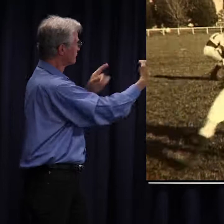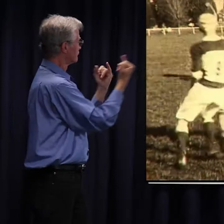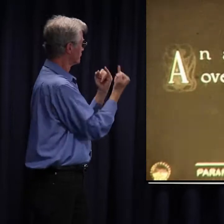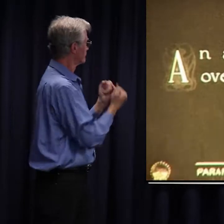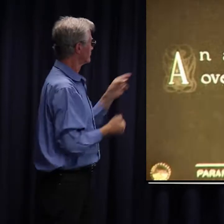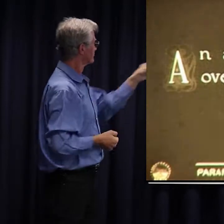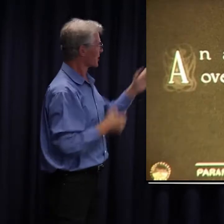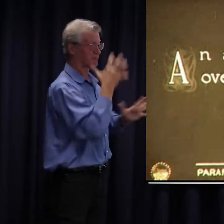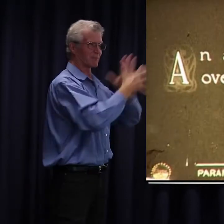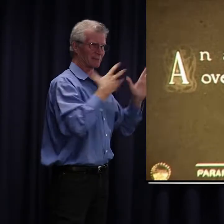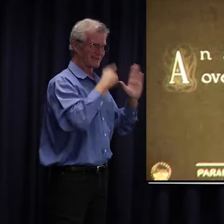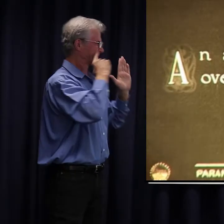a team against Coburg.